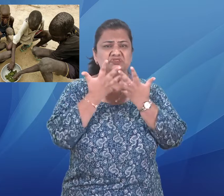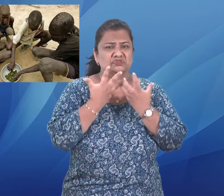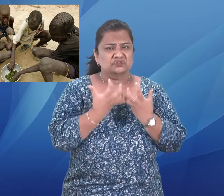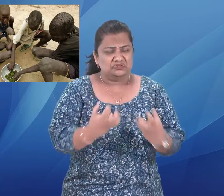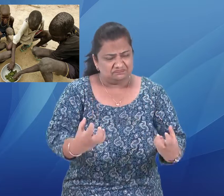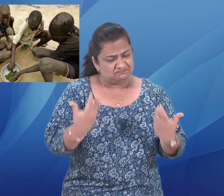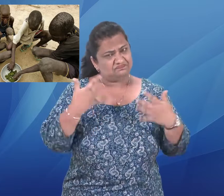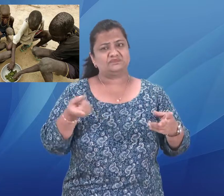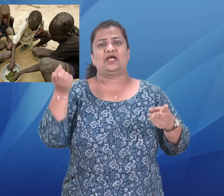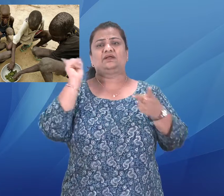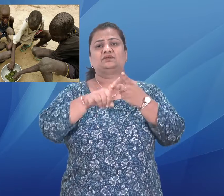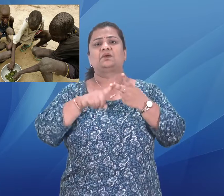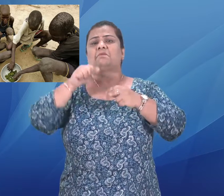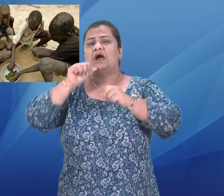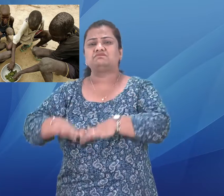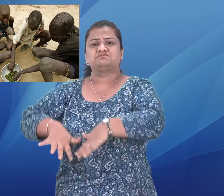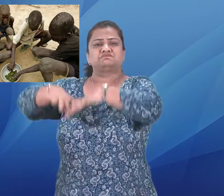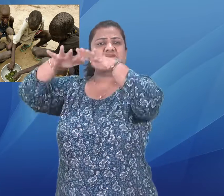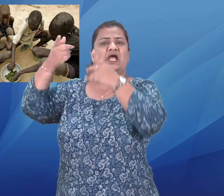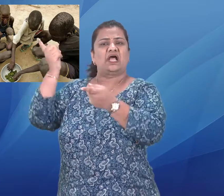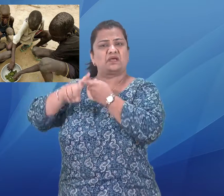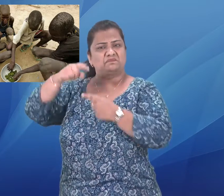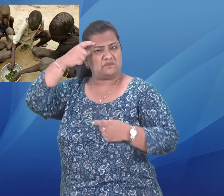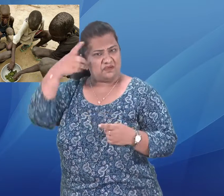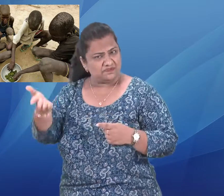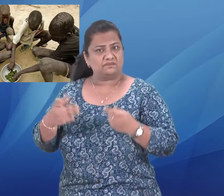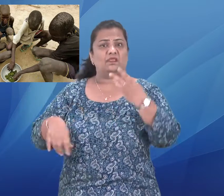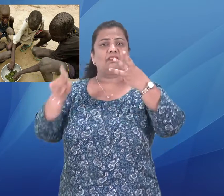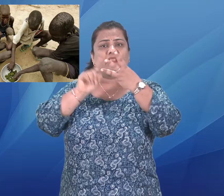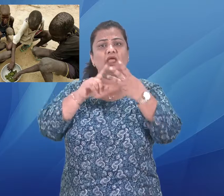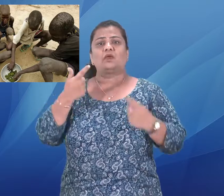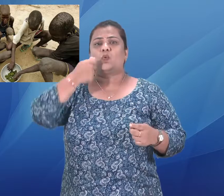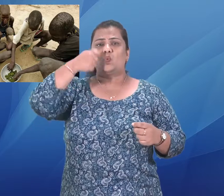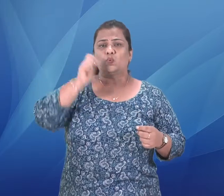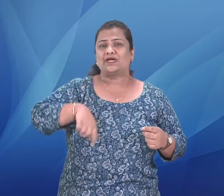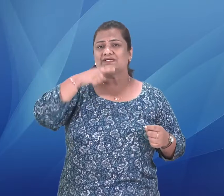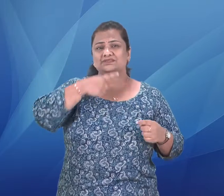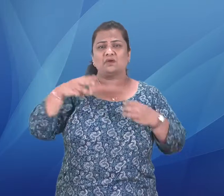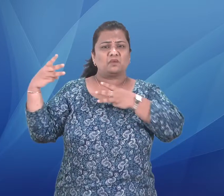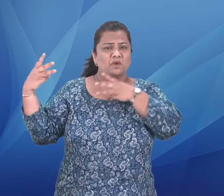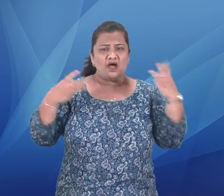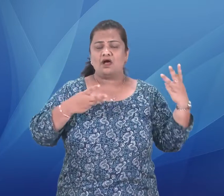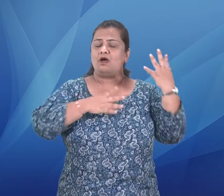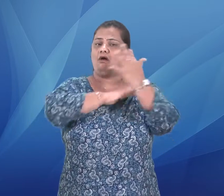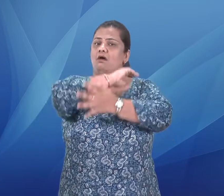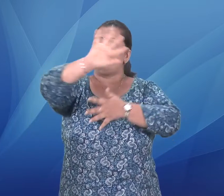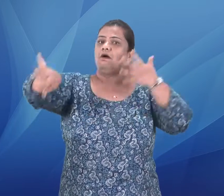Ukraine. The number of West Africans needing emergency food assistance has increased from 7 million in 2015 to